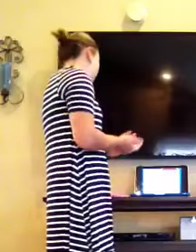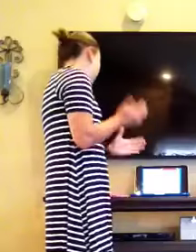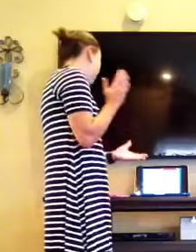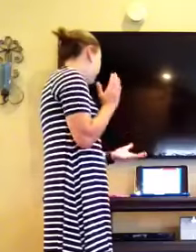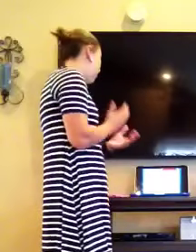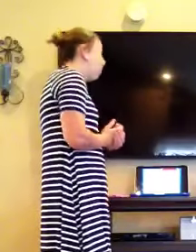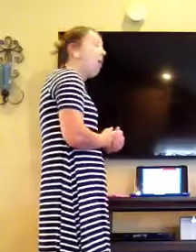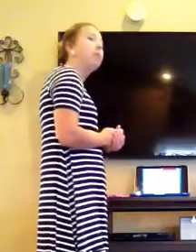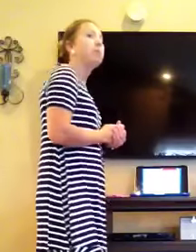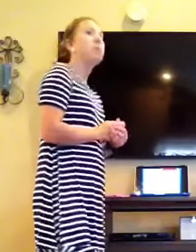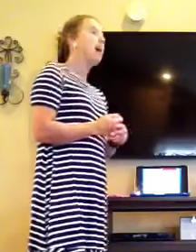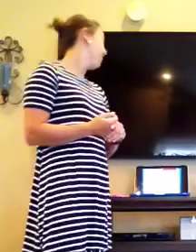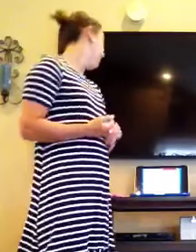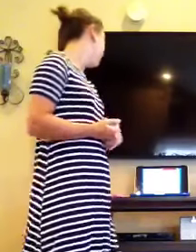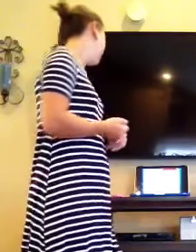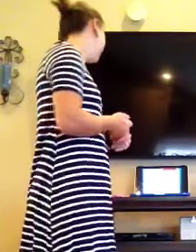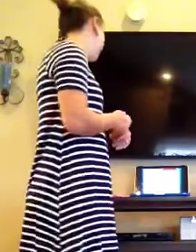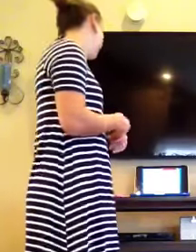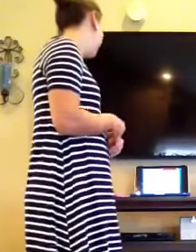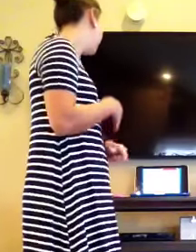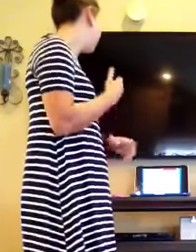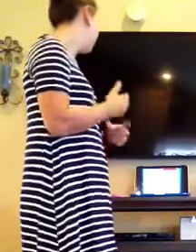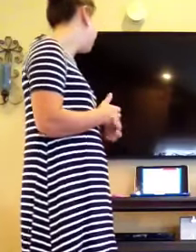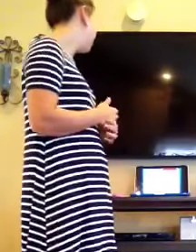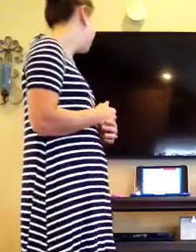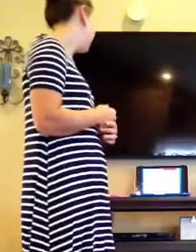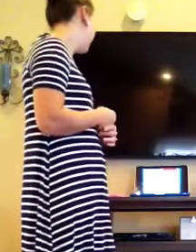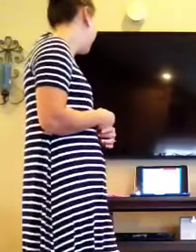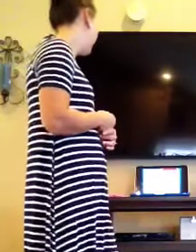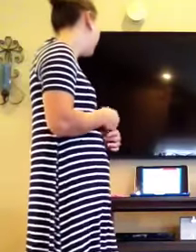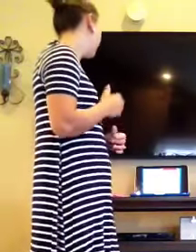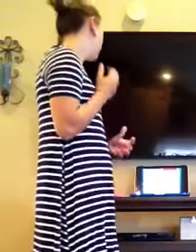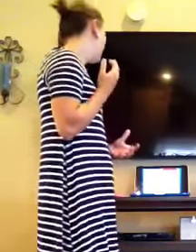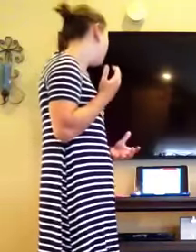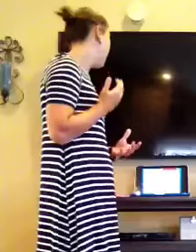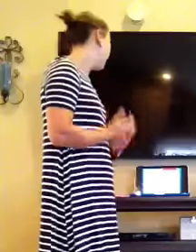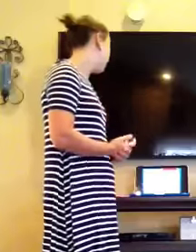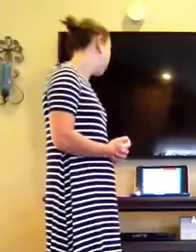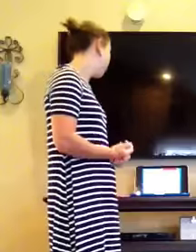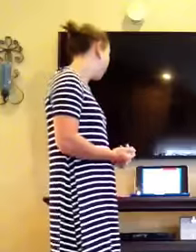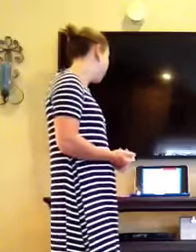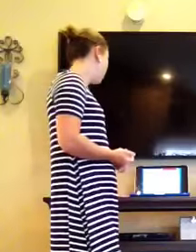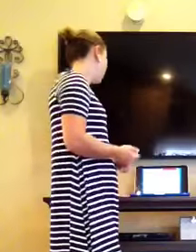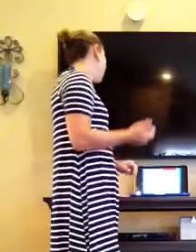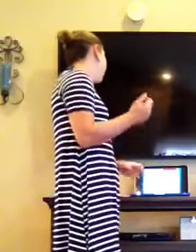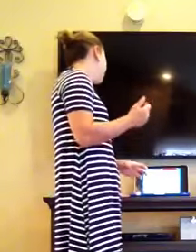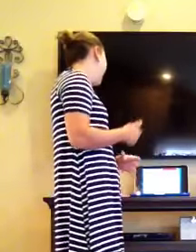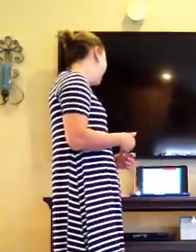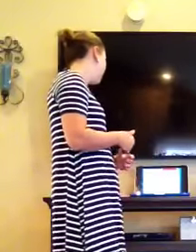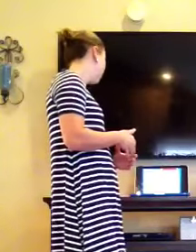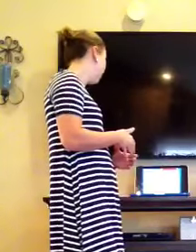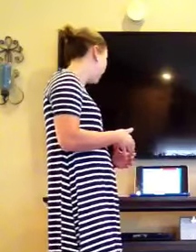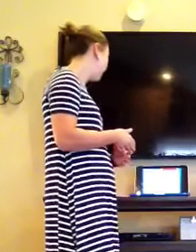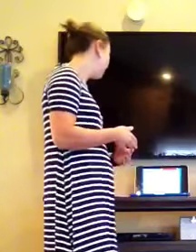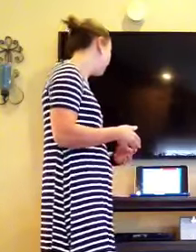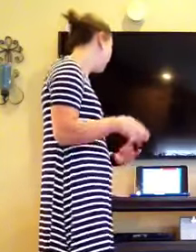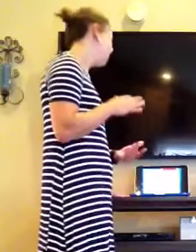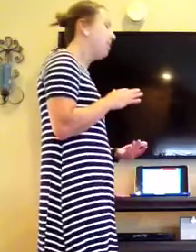to talk about a problem that I have noticed, a strategy and plan, my literature review, my action plan,